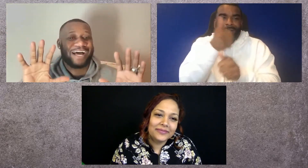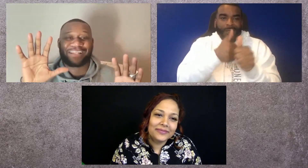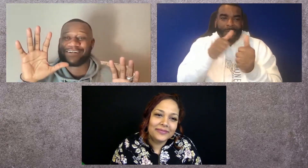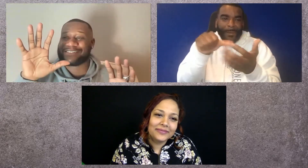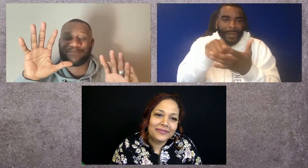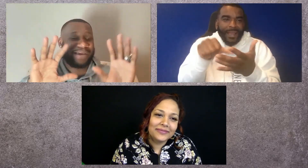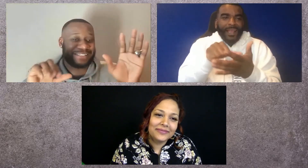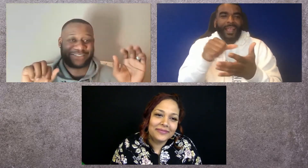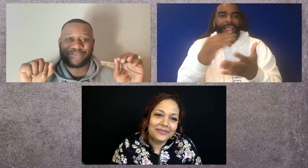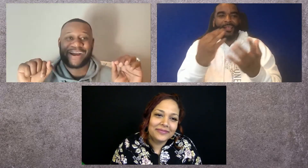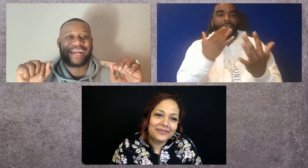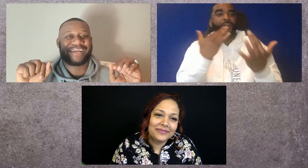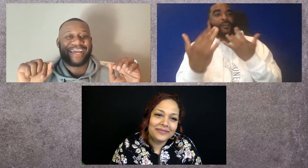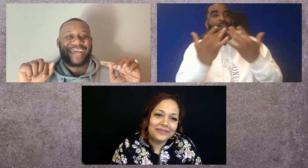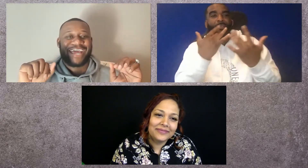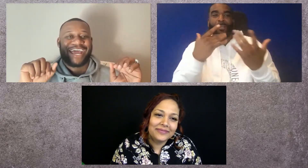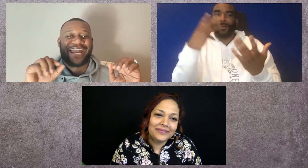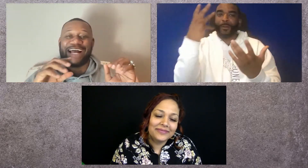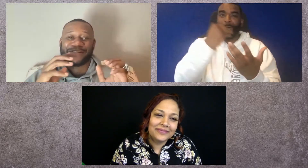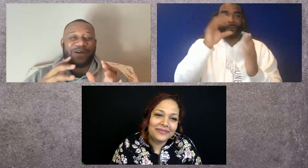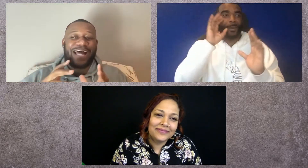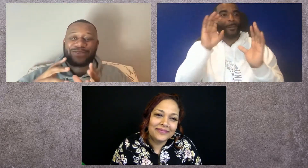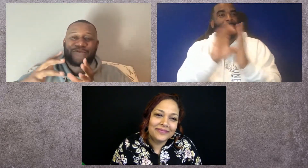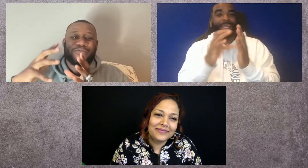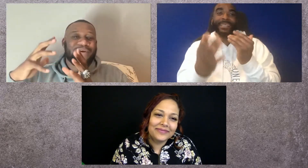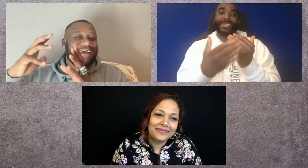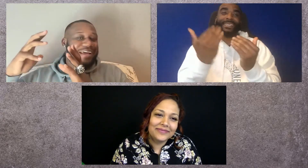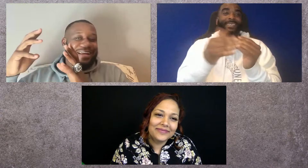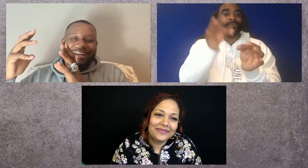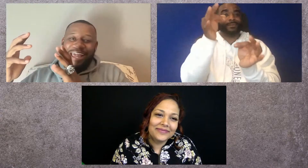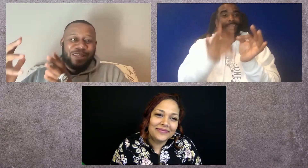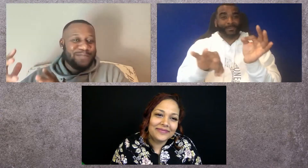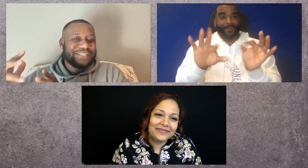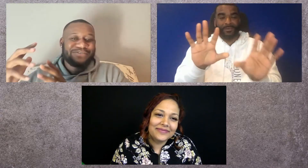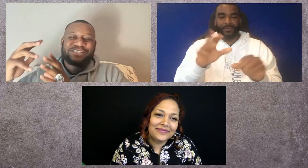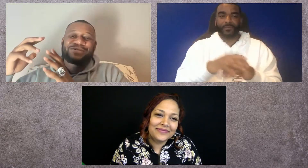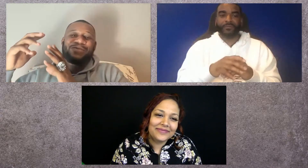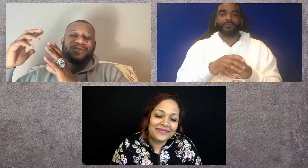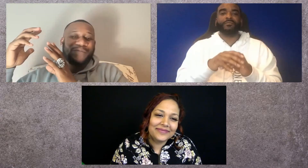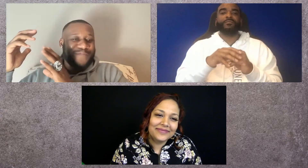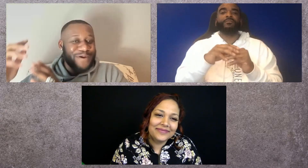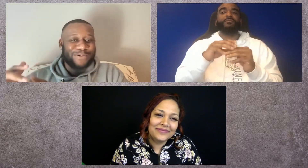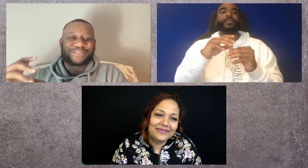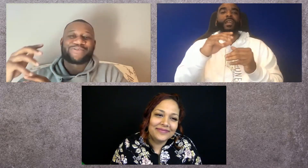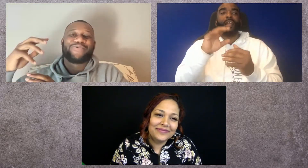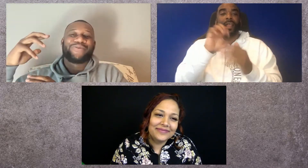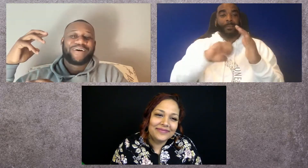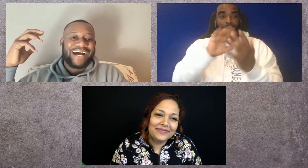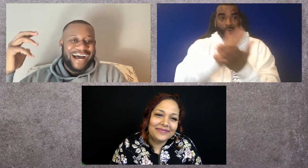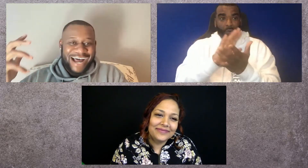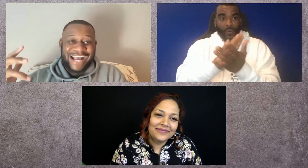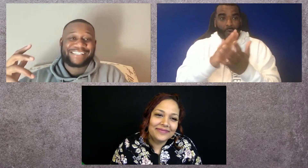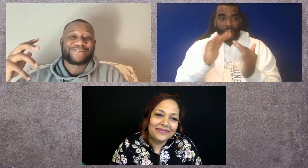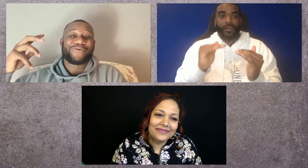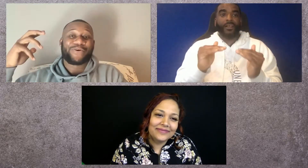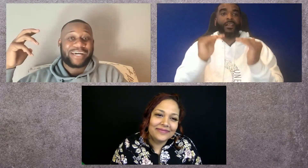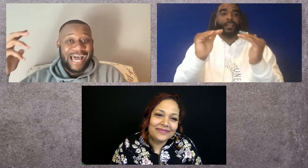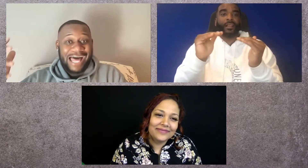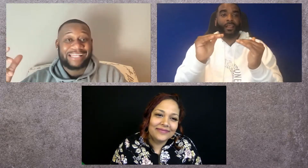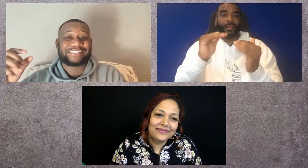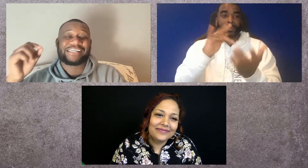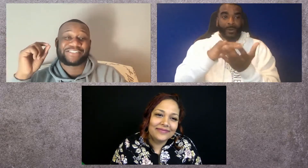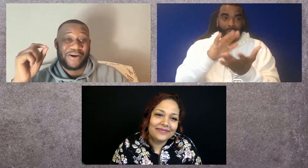beautiful colors and pictures, right? And as you got through elementary school, middle school, high